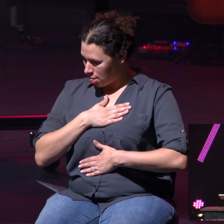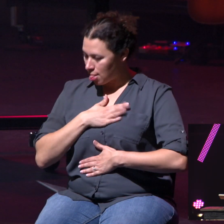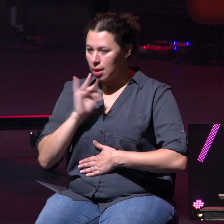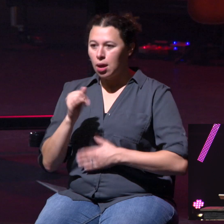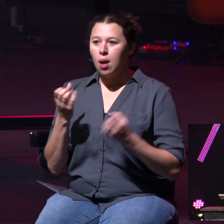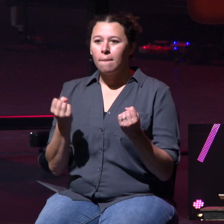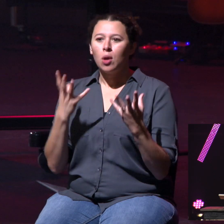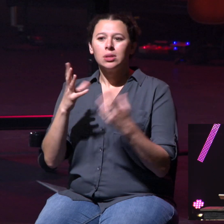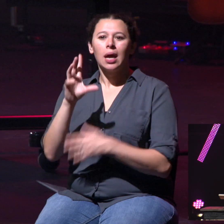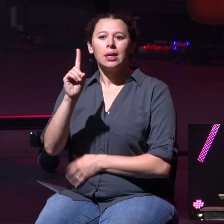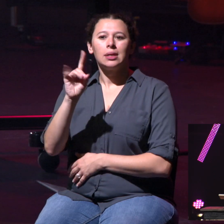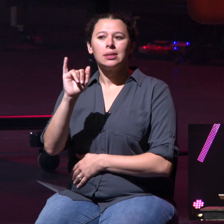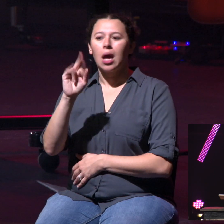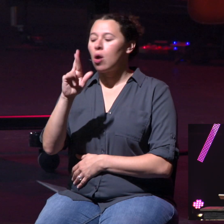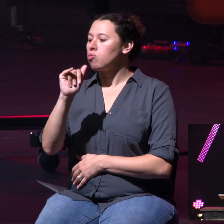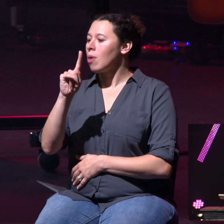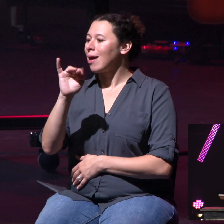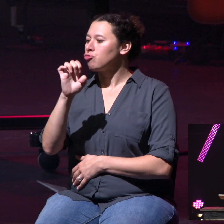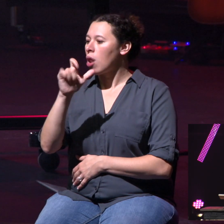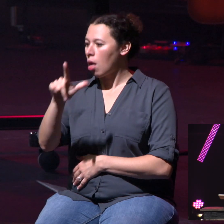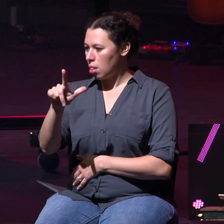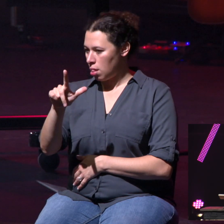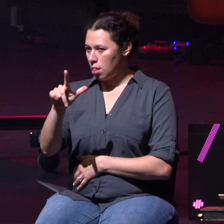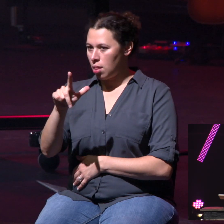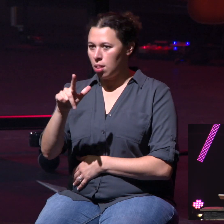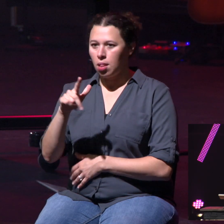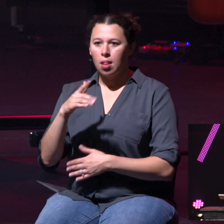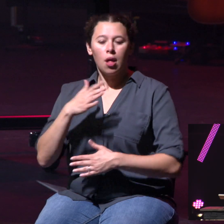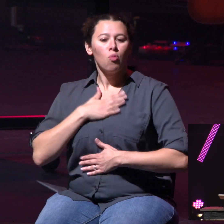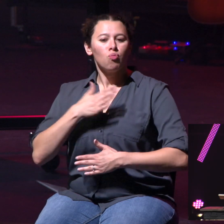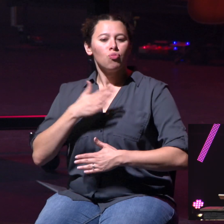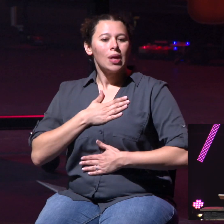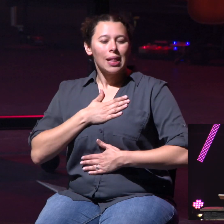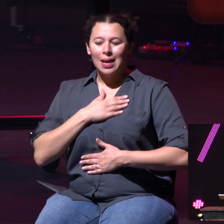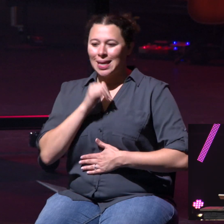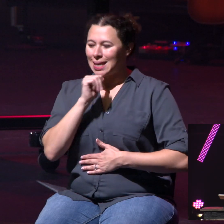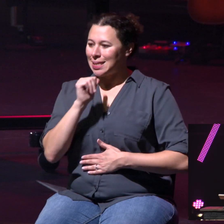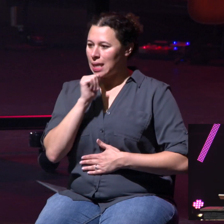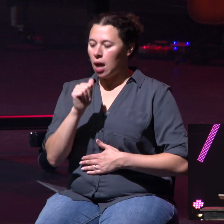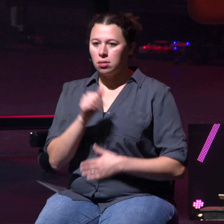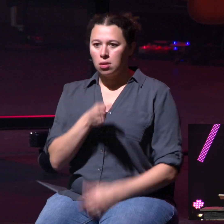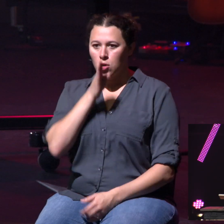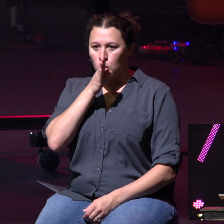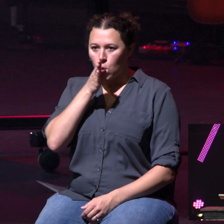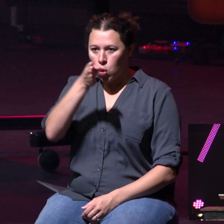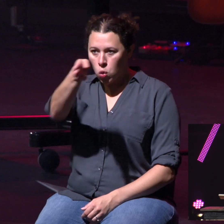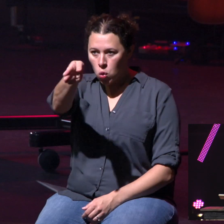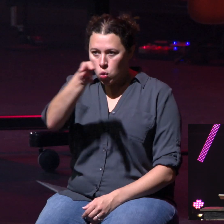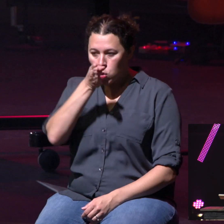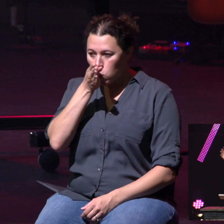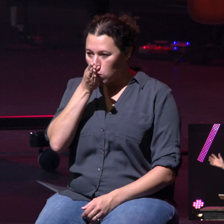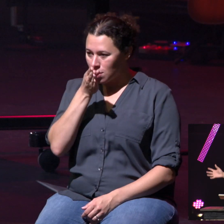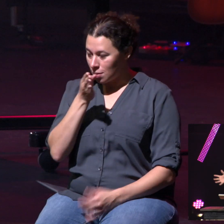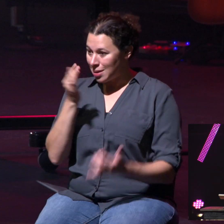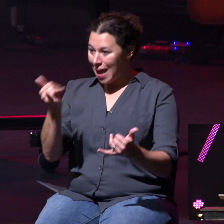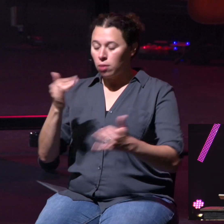multi-directional function, right? Breathing isn't just unidirectional, is it? Everybody, let's breathe together. Everybody breathe in.